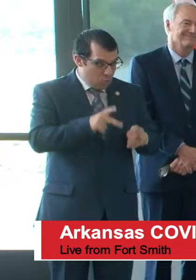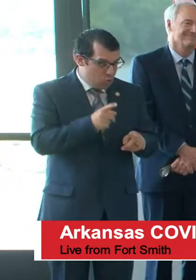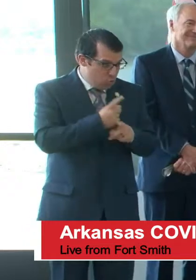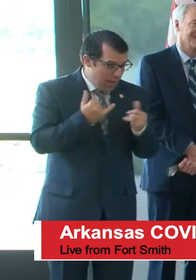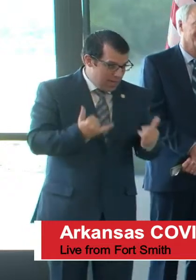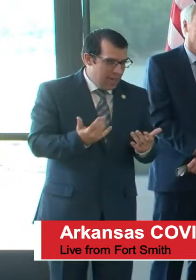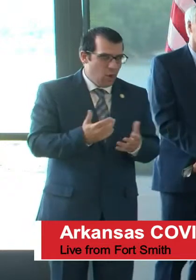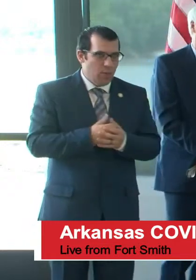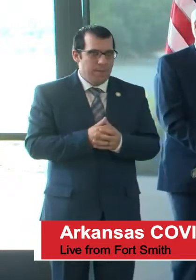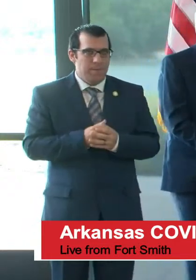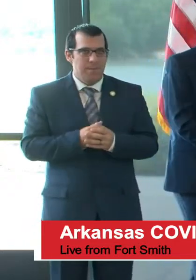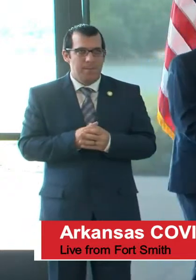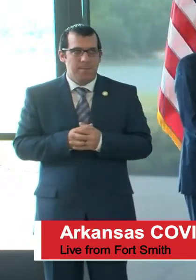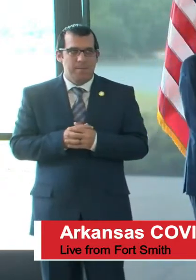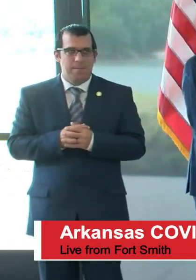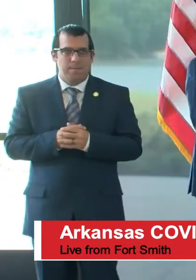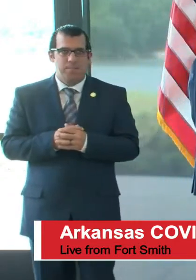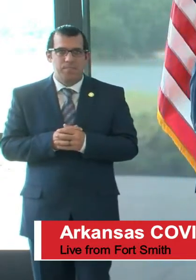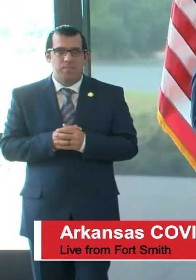right now.